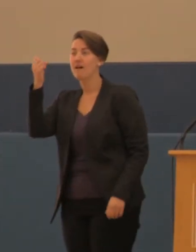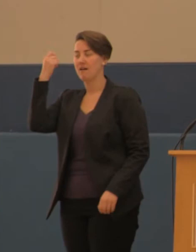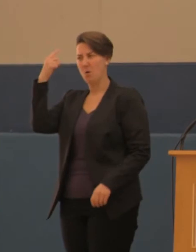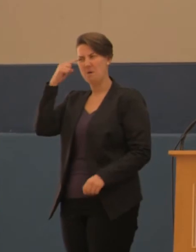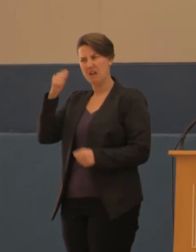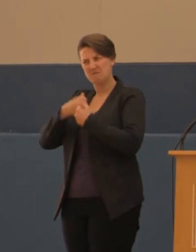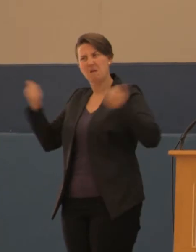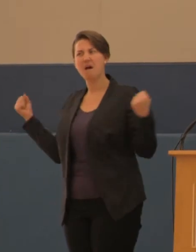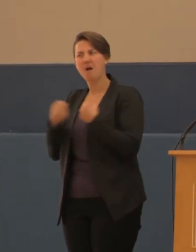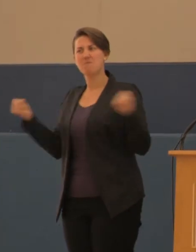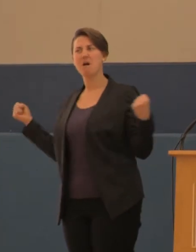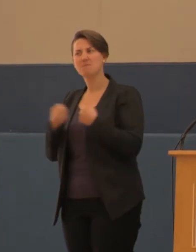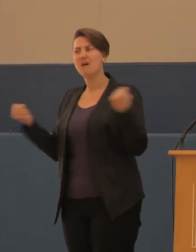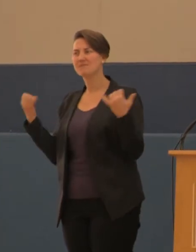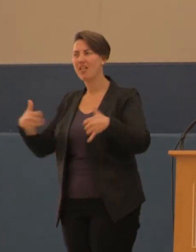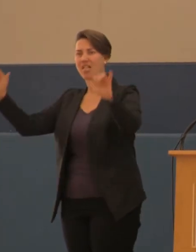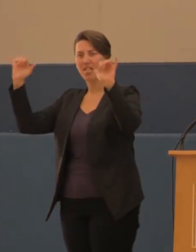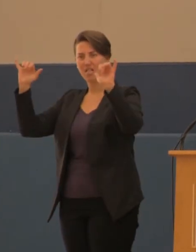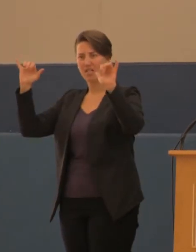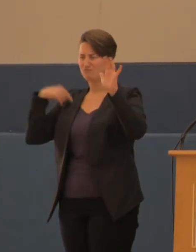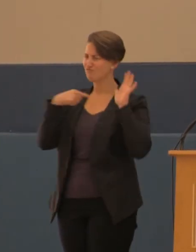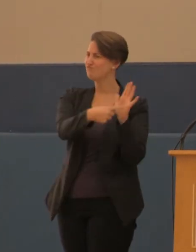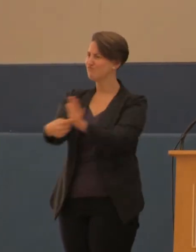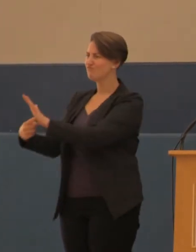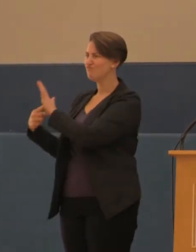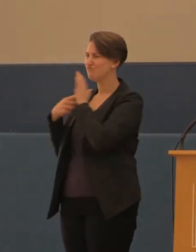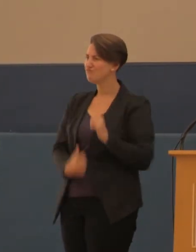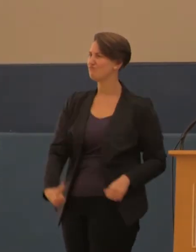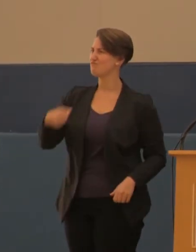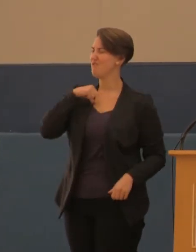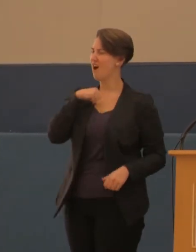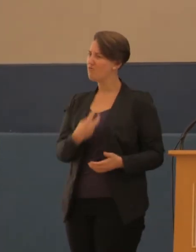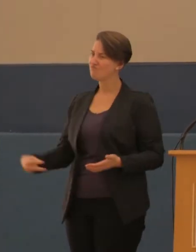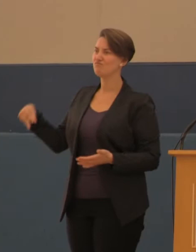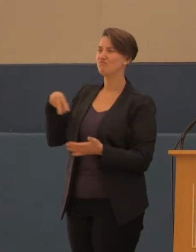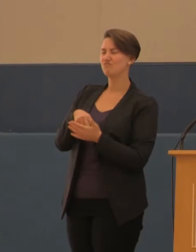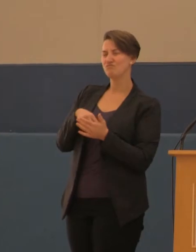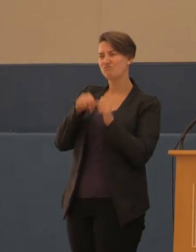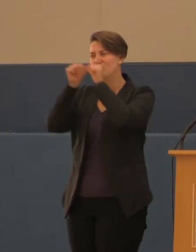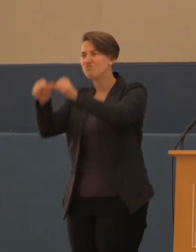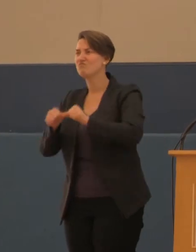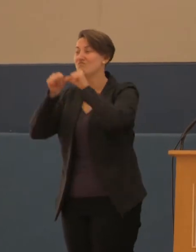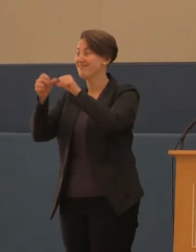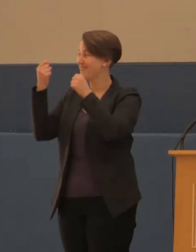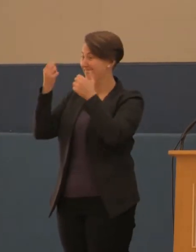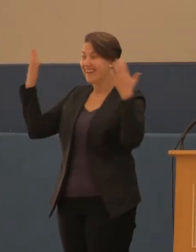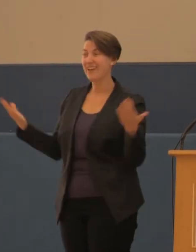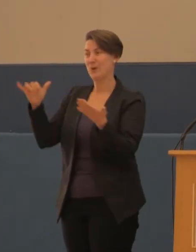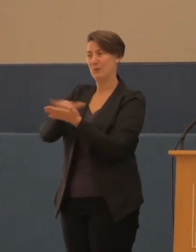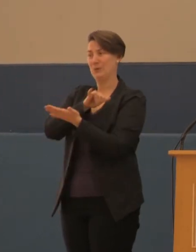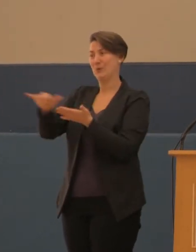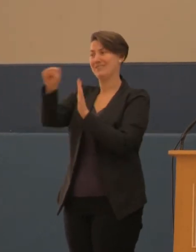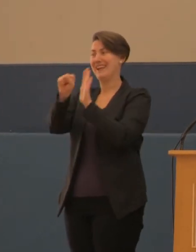thousands. We are standing proud, we are standing tall, Here in New York State, there are at